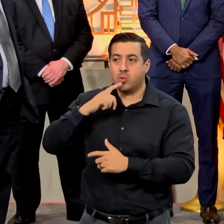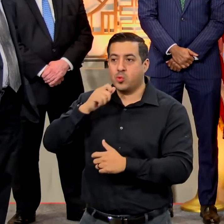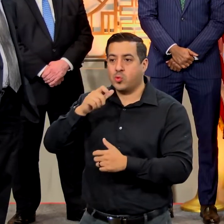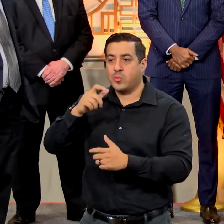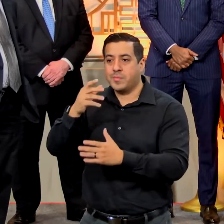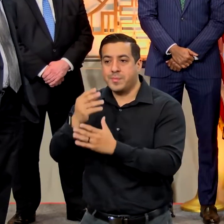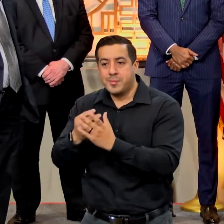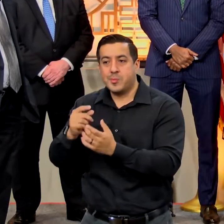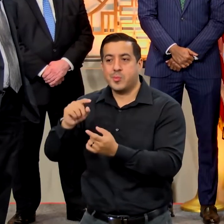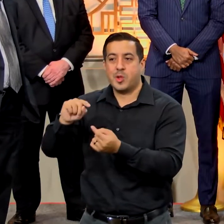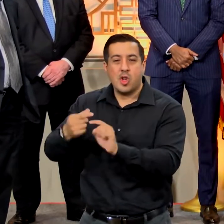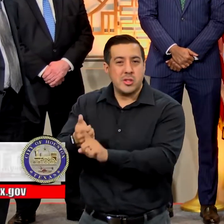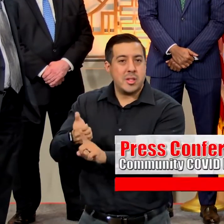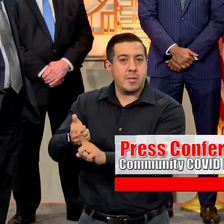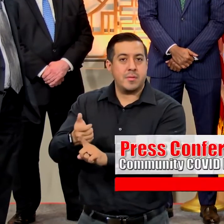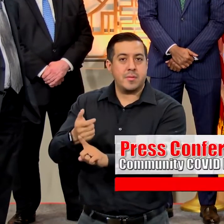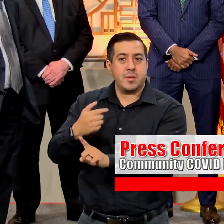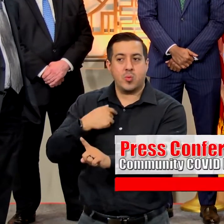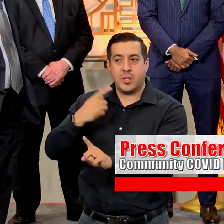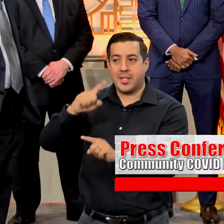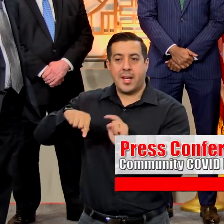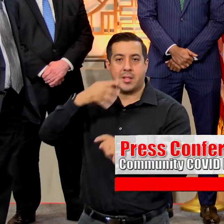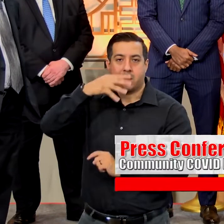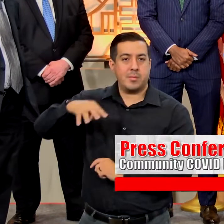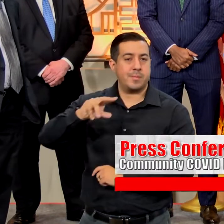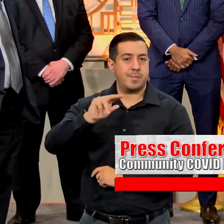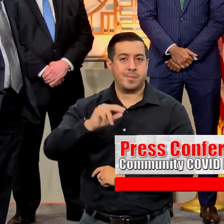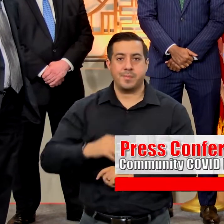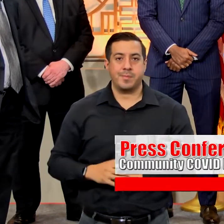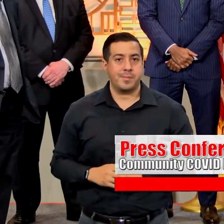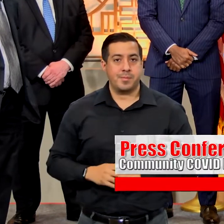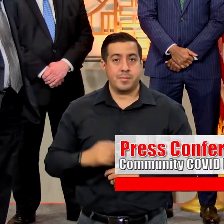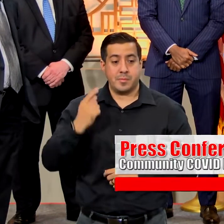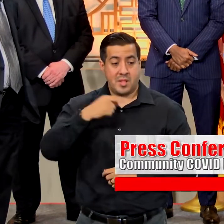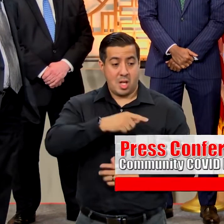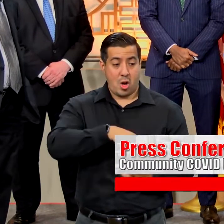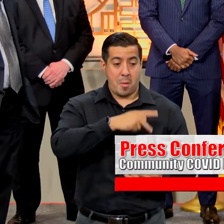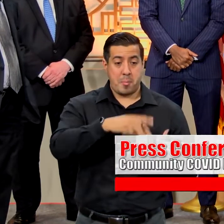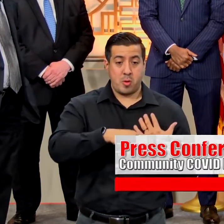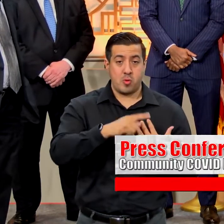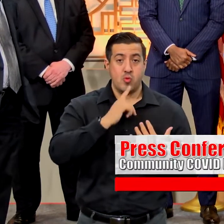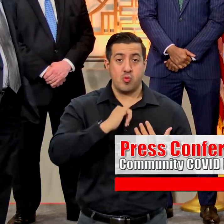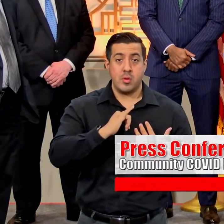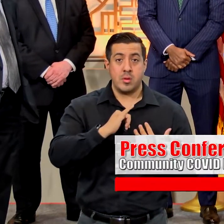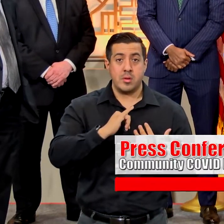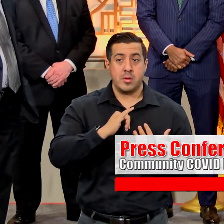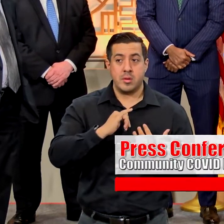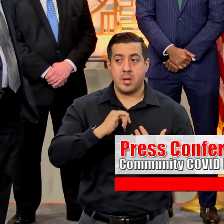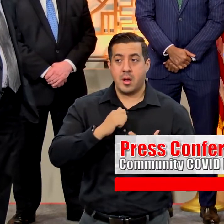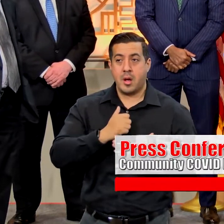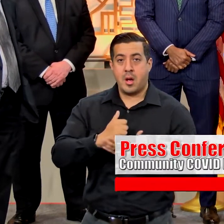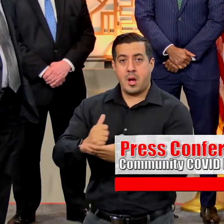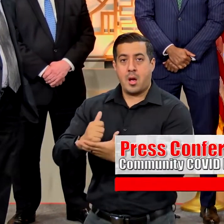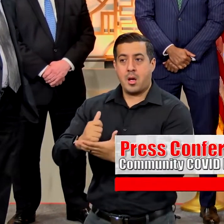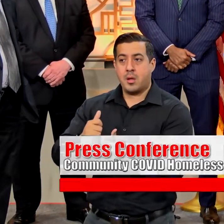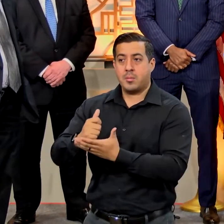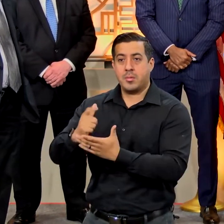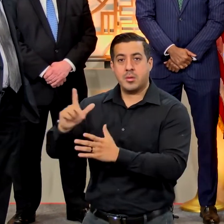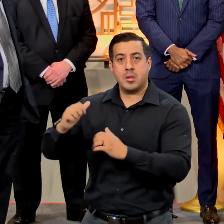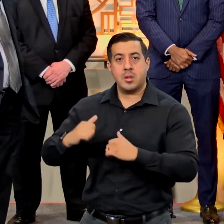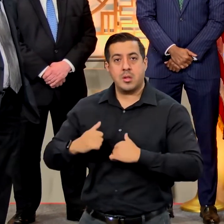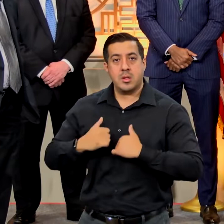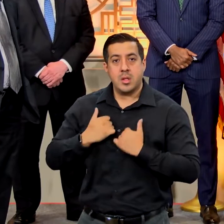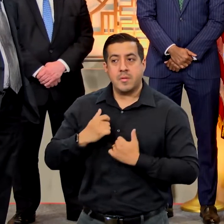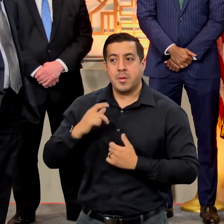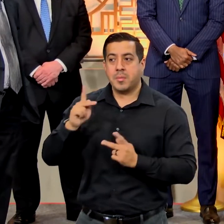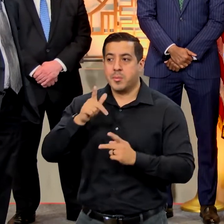are in some of these encampments. And so this program is also touching the lives of our nation's